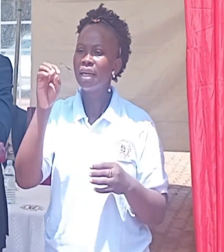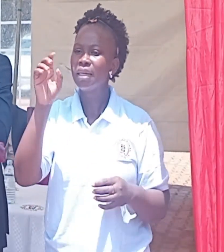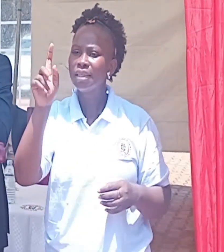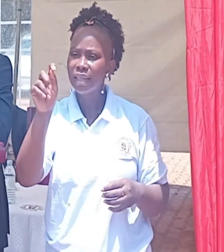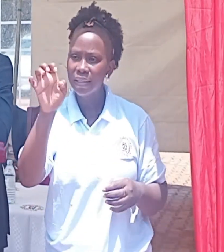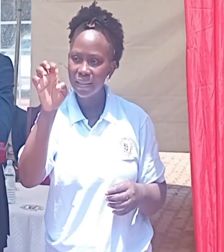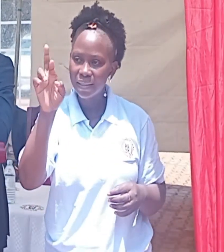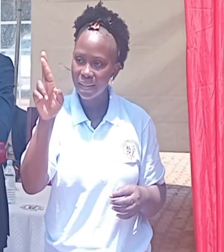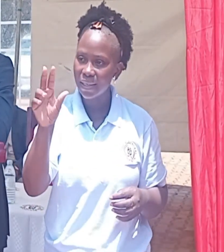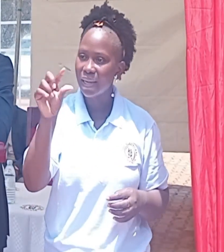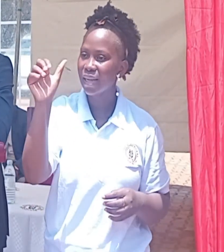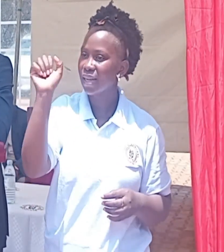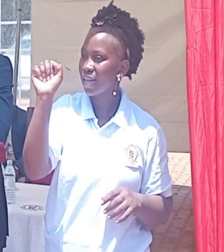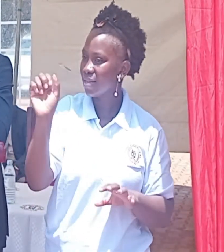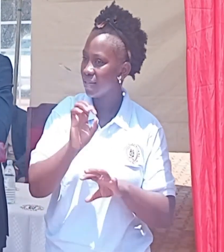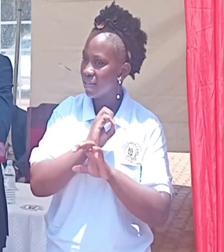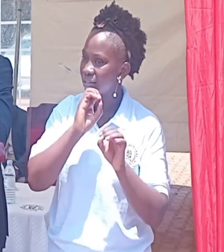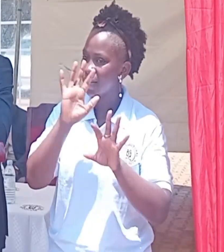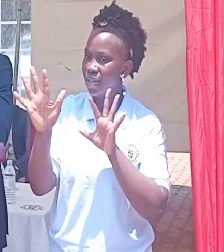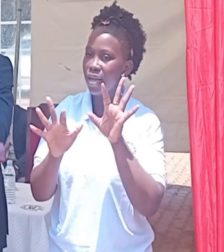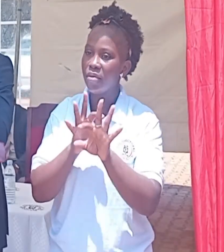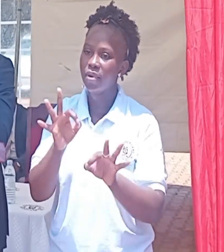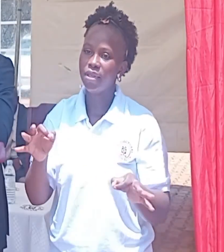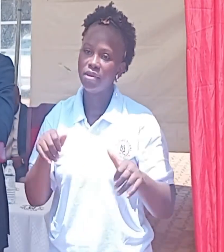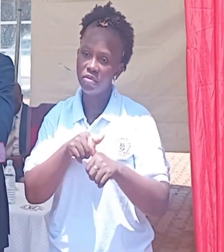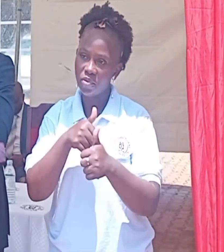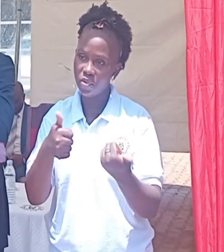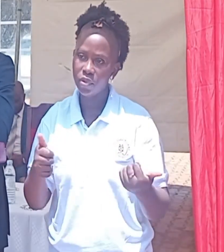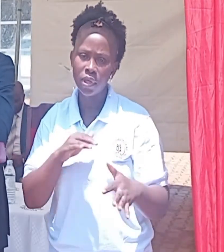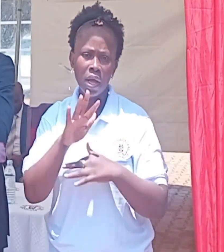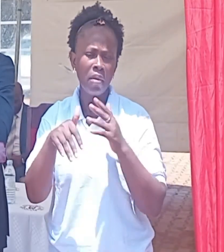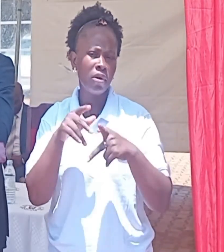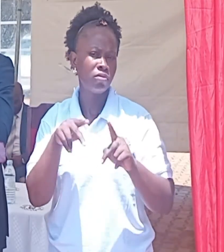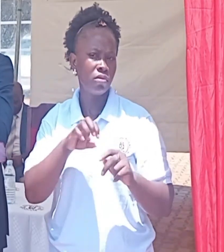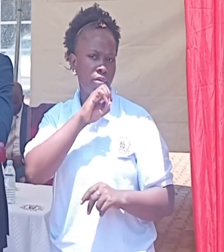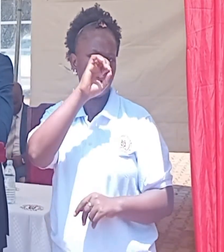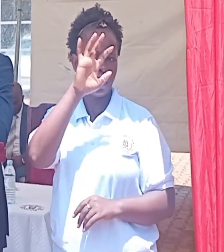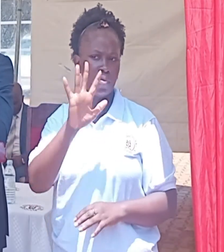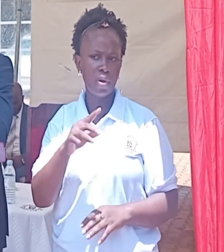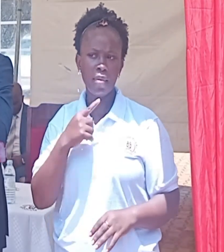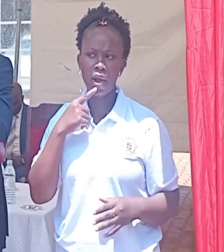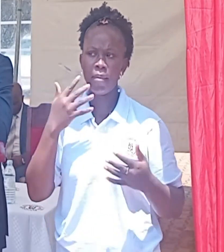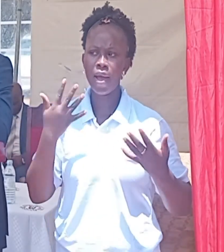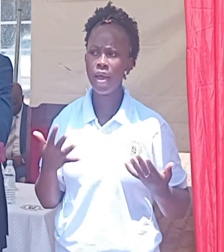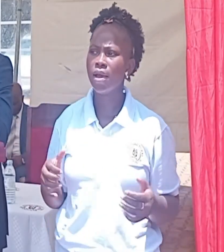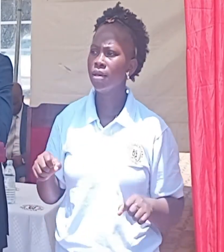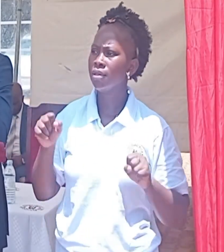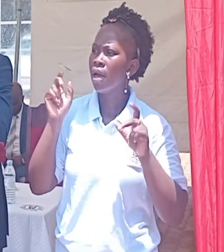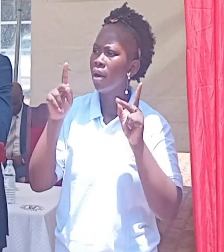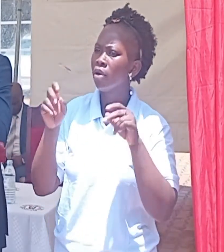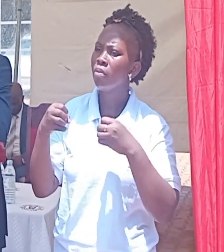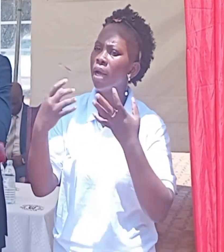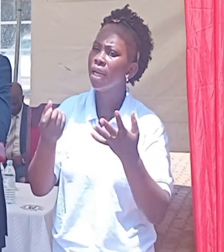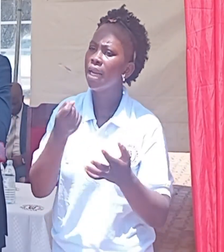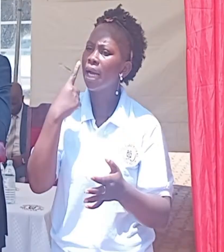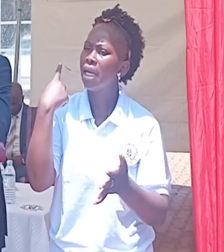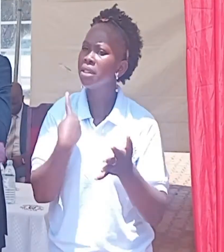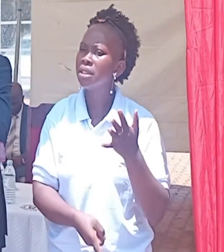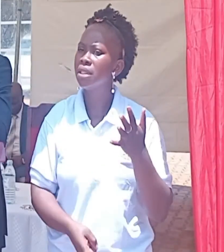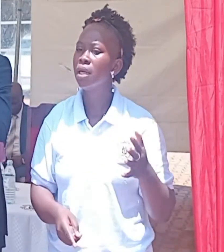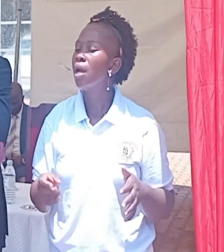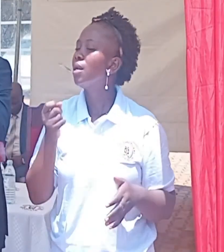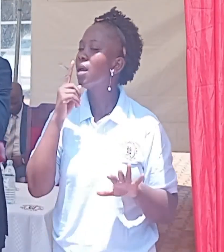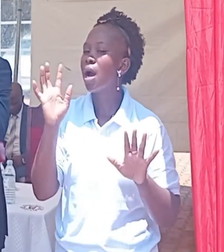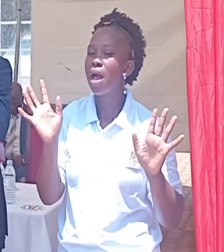era ebintu byonna biri bulungi. Era abantu bonna beewuunya bagamba kyama abantu mwabaddeyo ddagala ki leero? Si